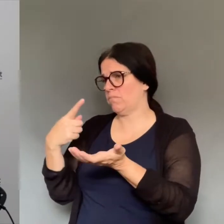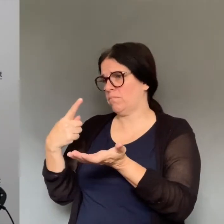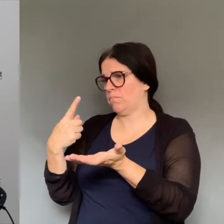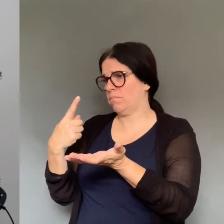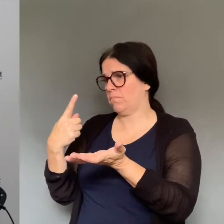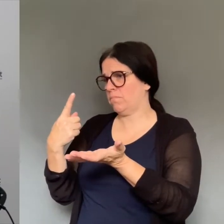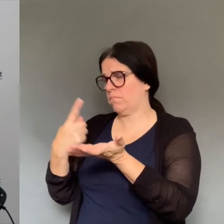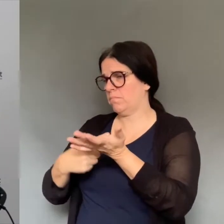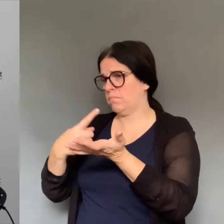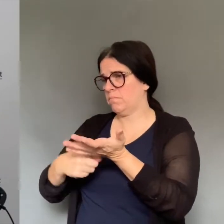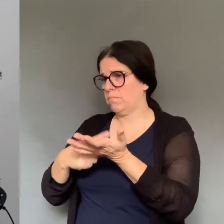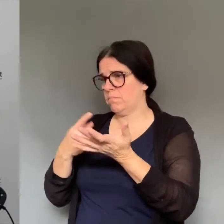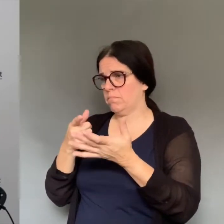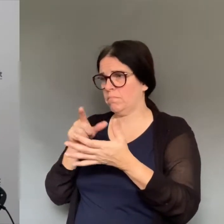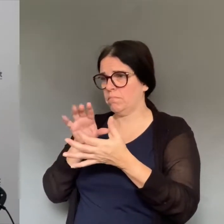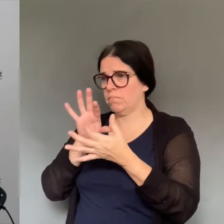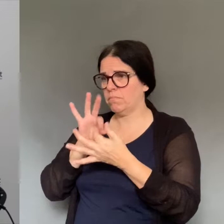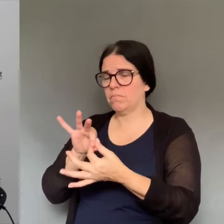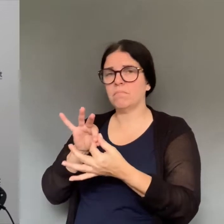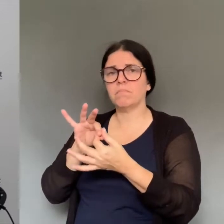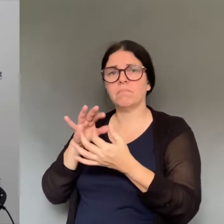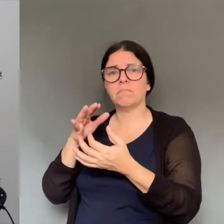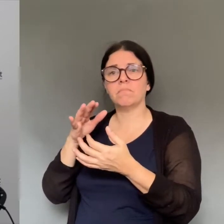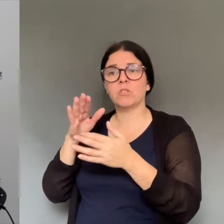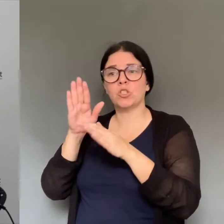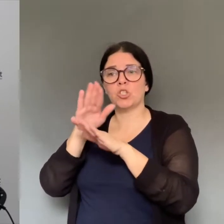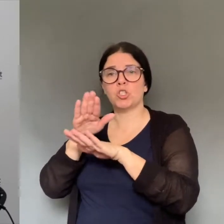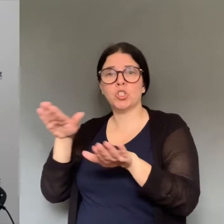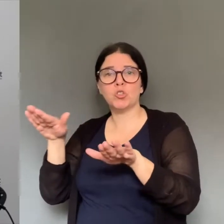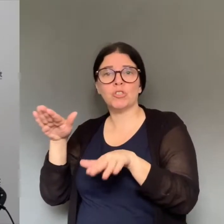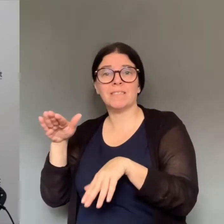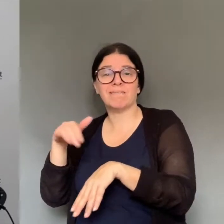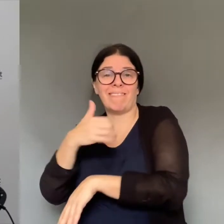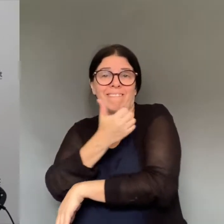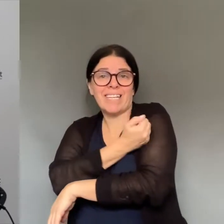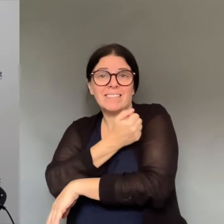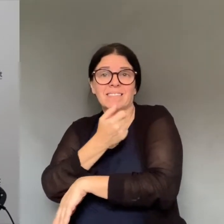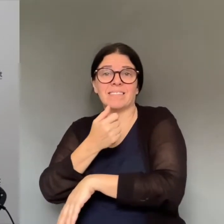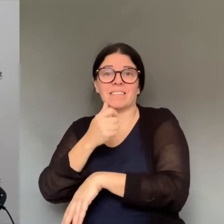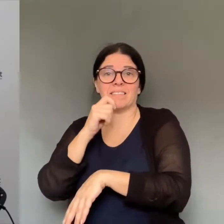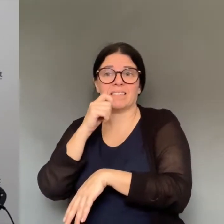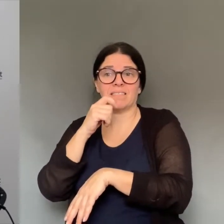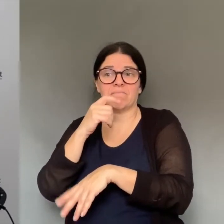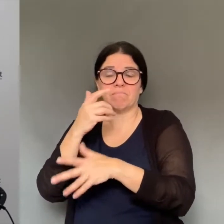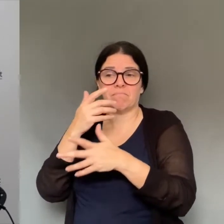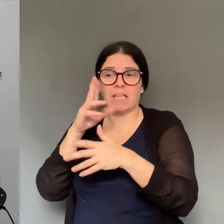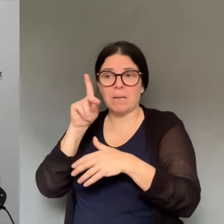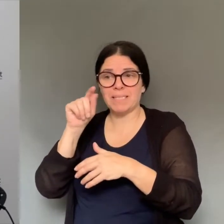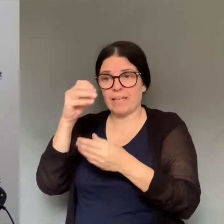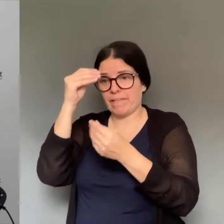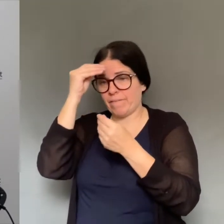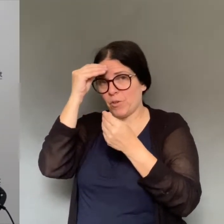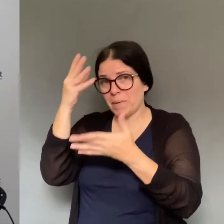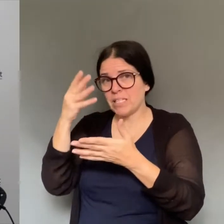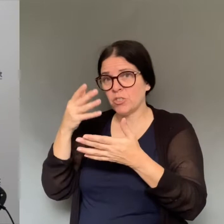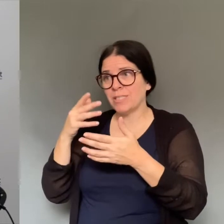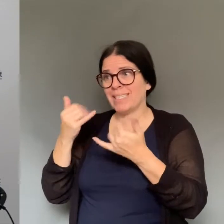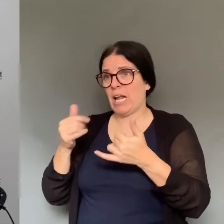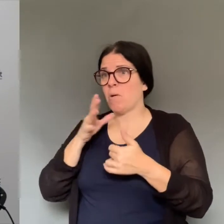over pediatric vaccines, children's vaccines. Is there any concern about parents not going to get those, or at least staying up to date?